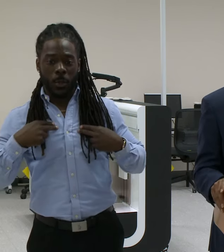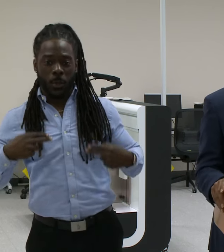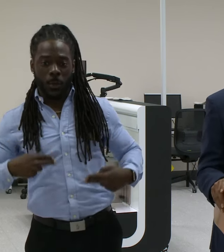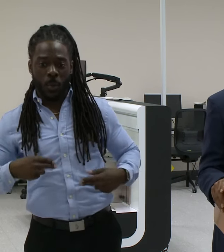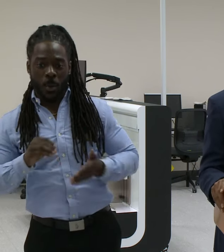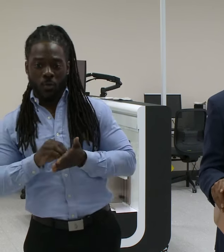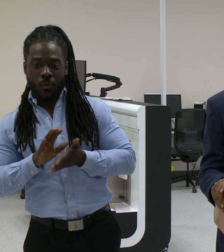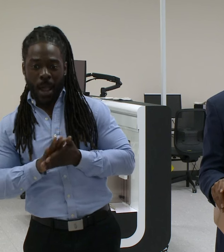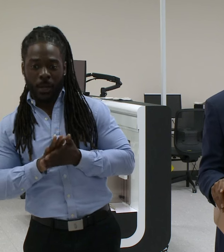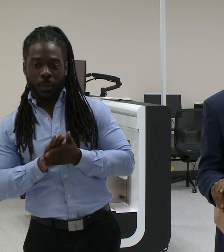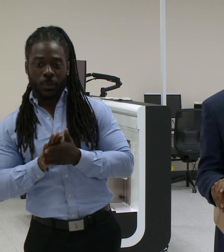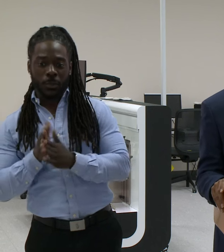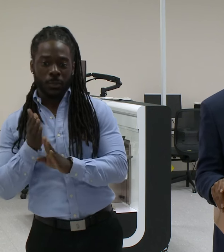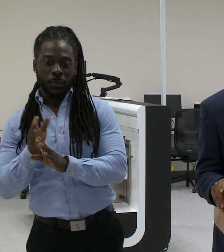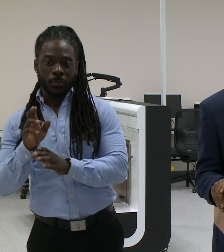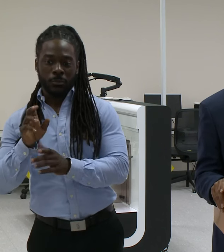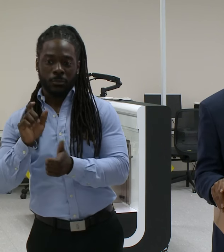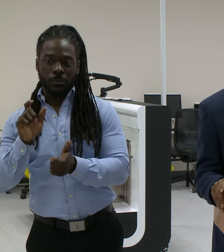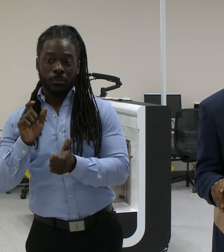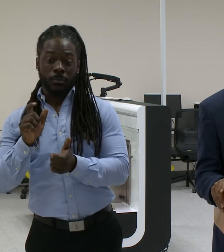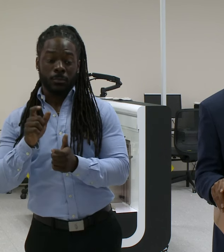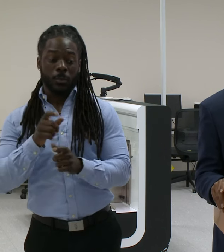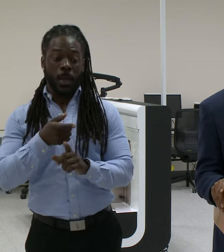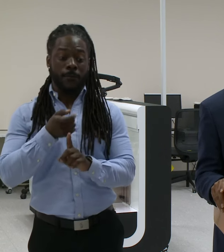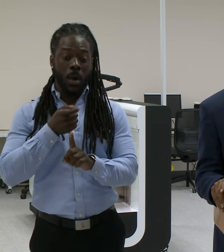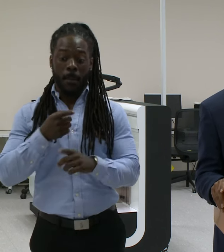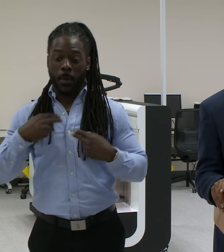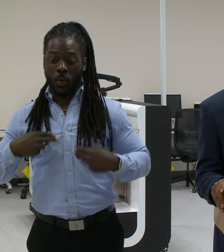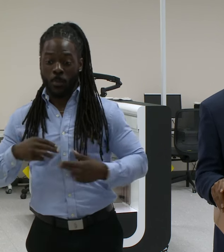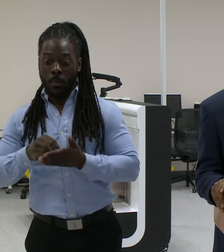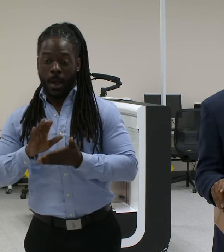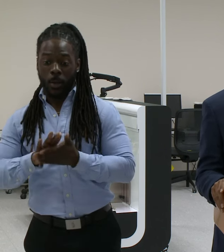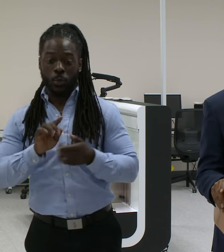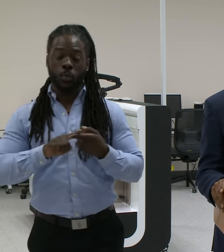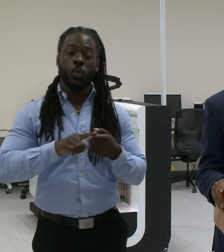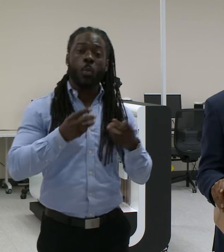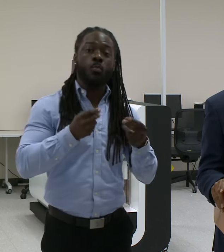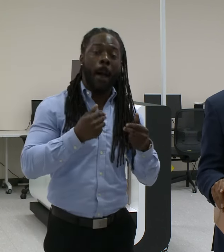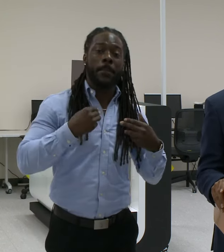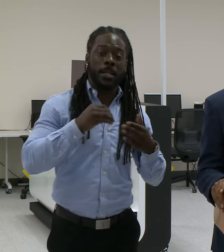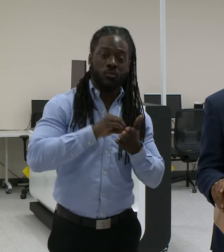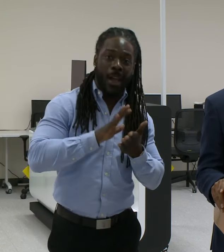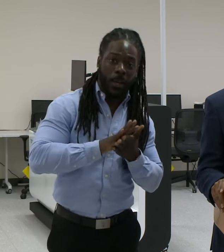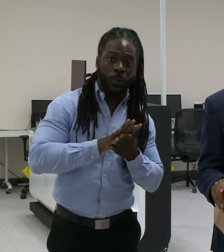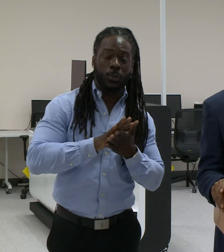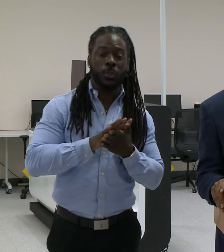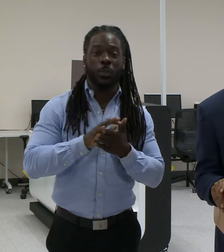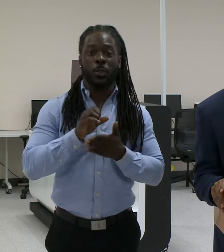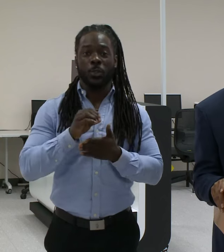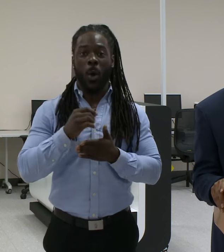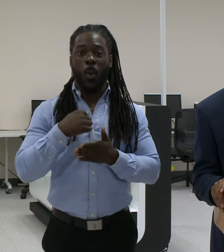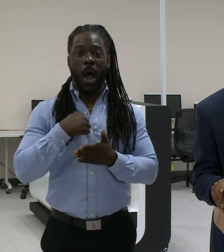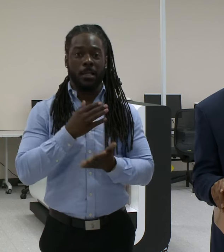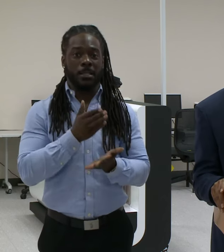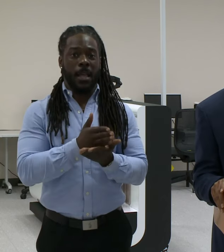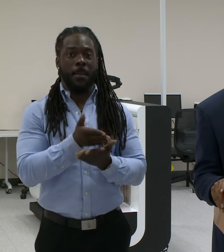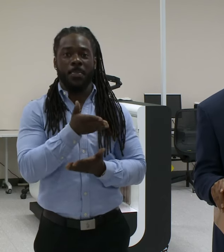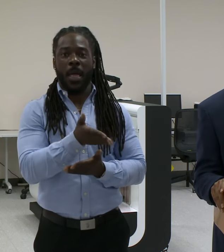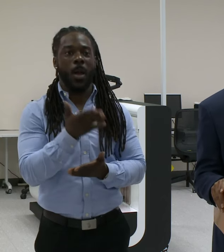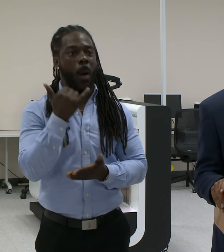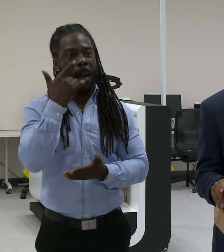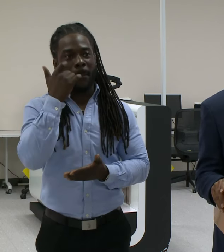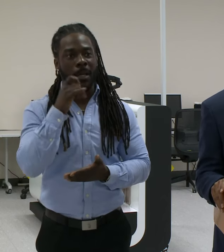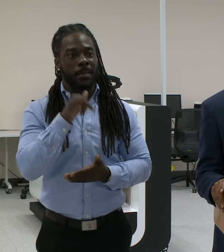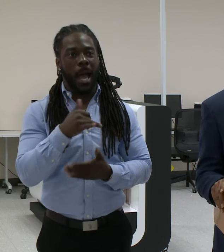to property records to trace my relatives on my mother and father's side. And so I had to stop there because that was such a